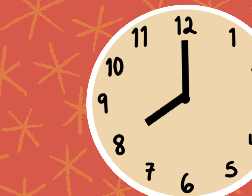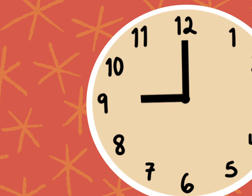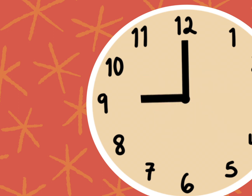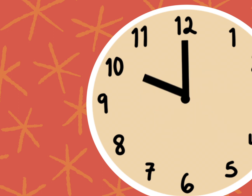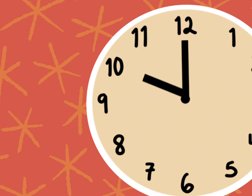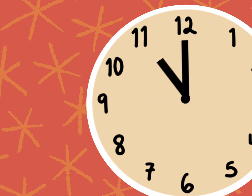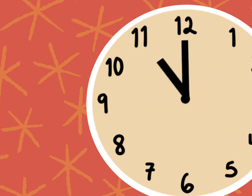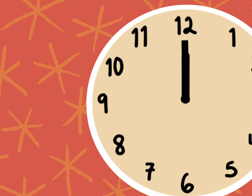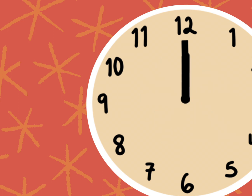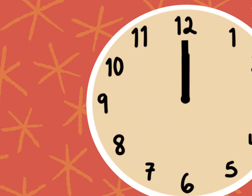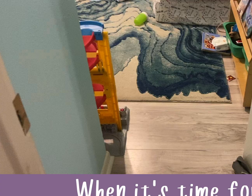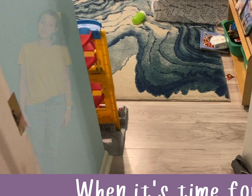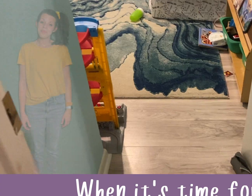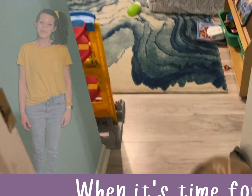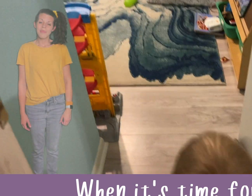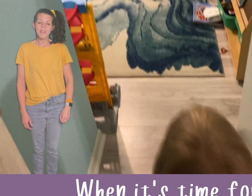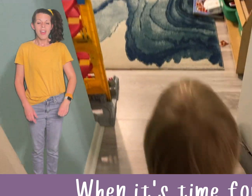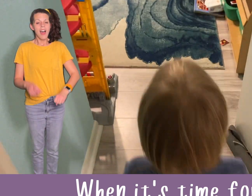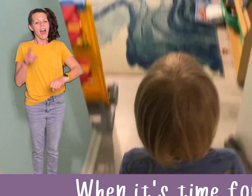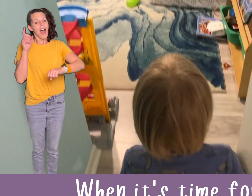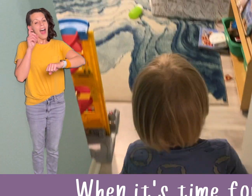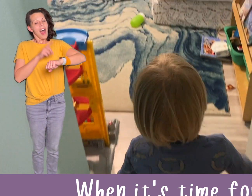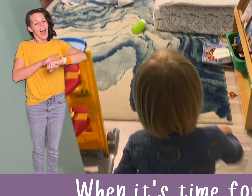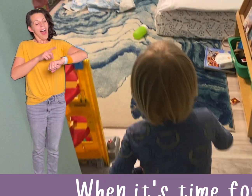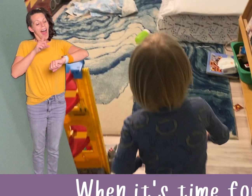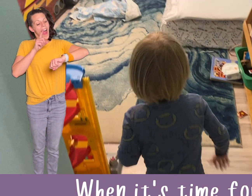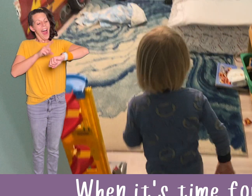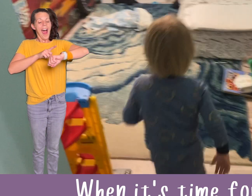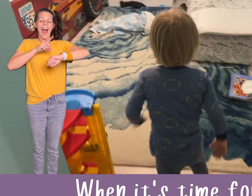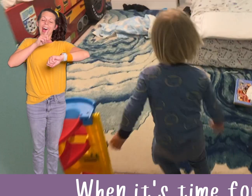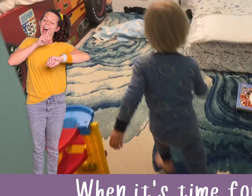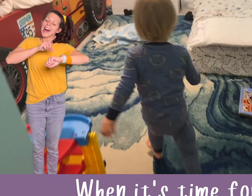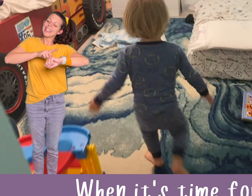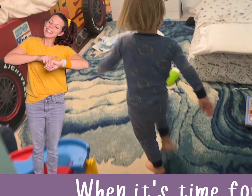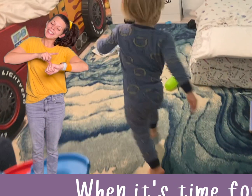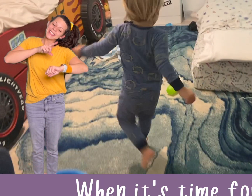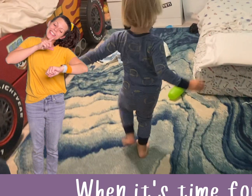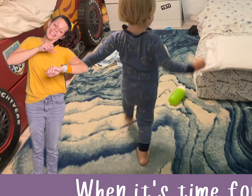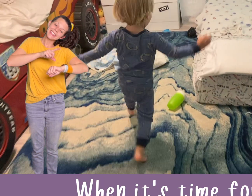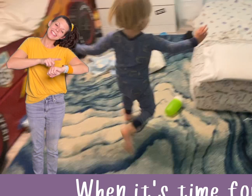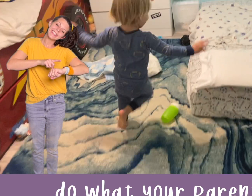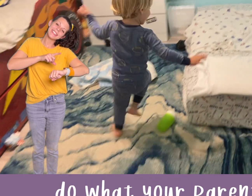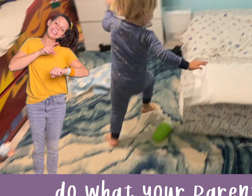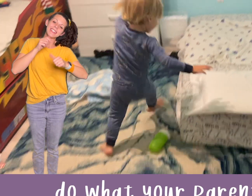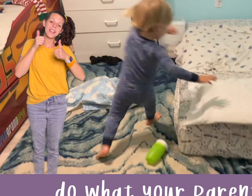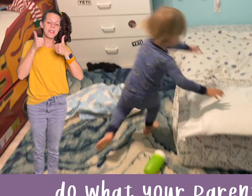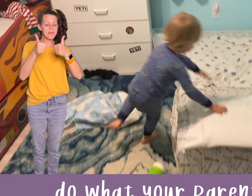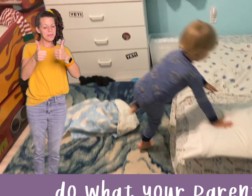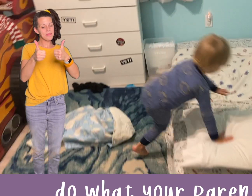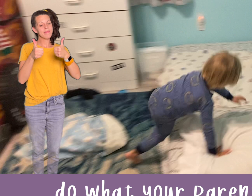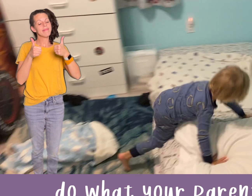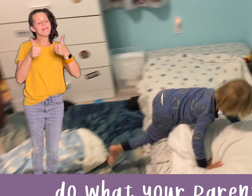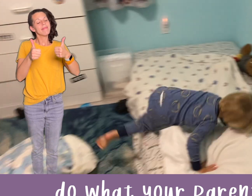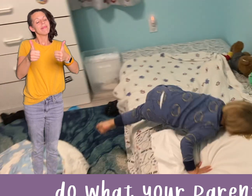When it's time for bed, do what your